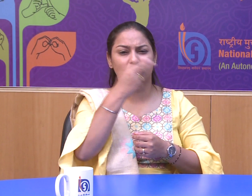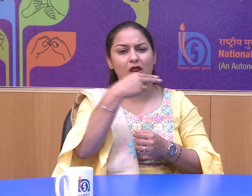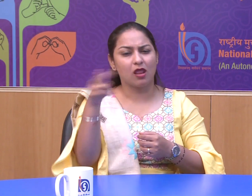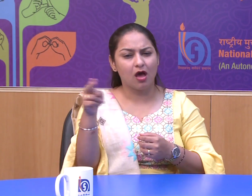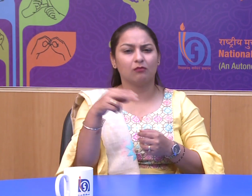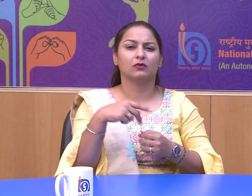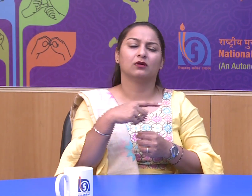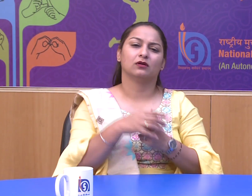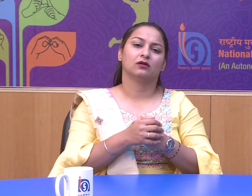Shahjahan